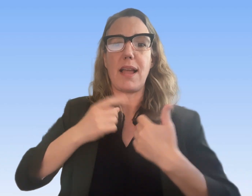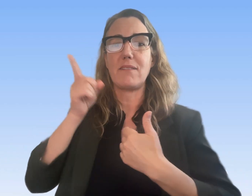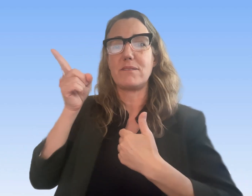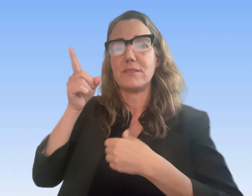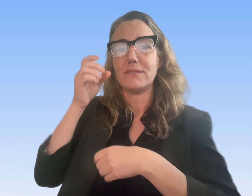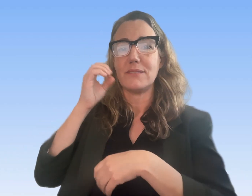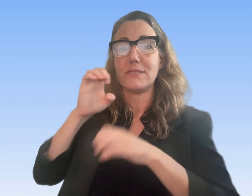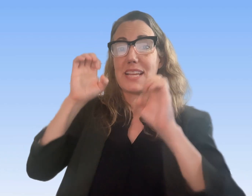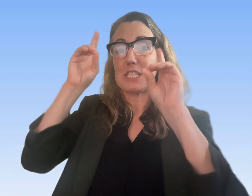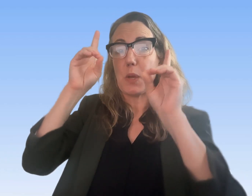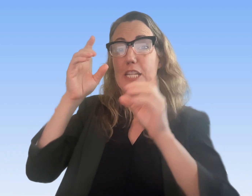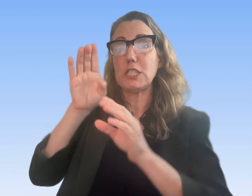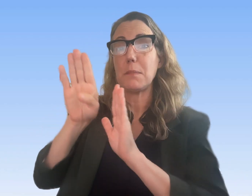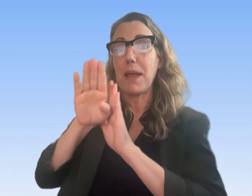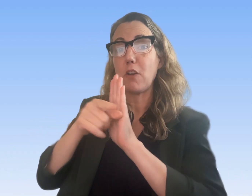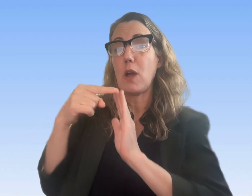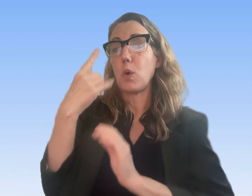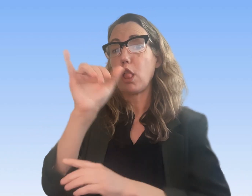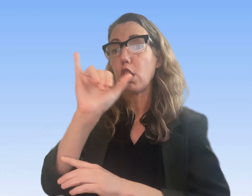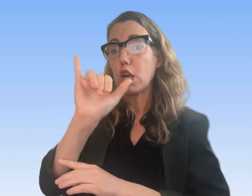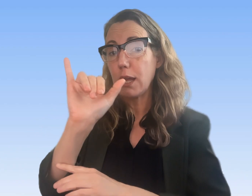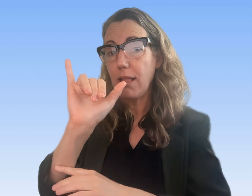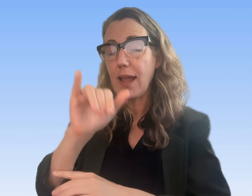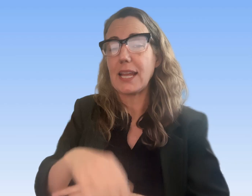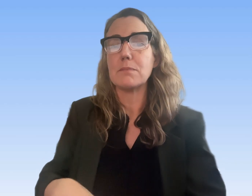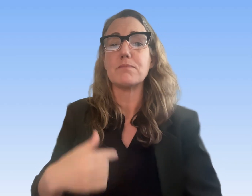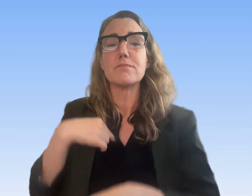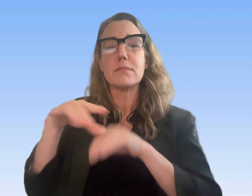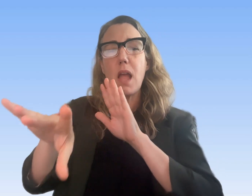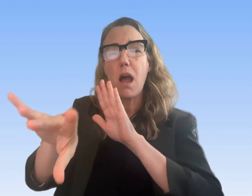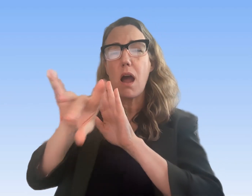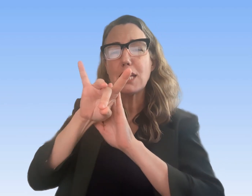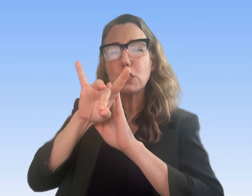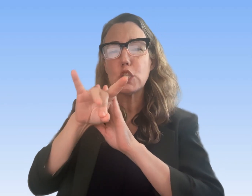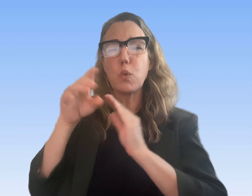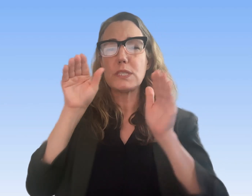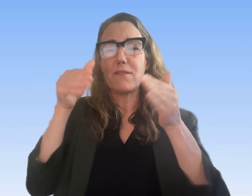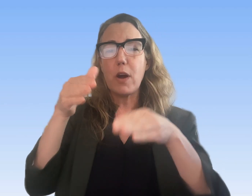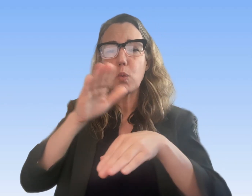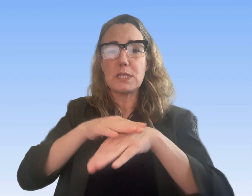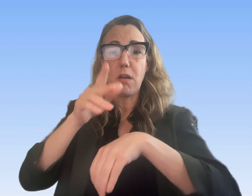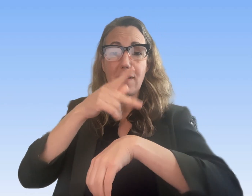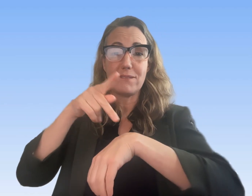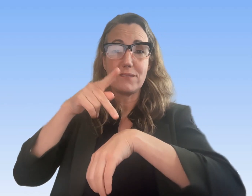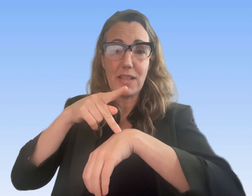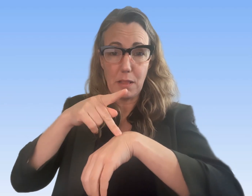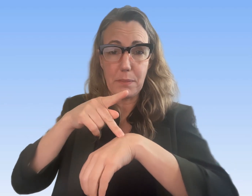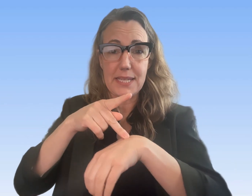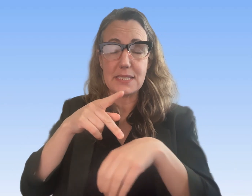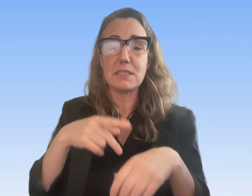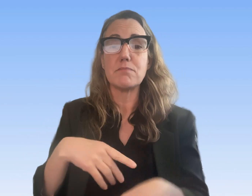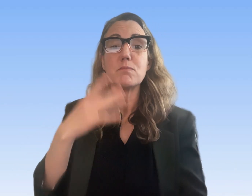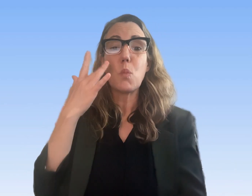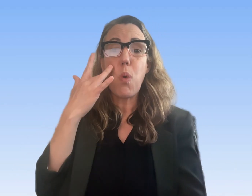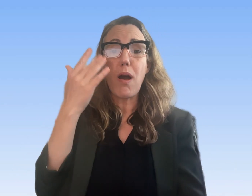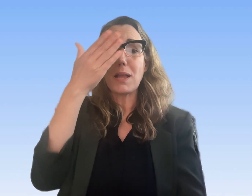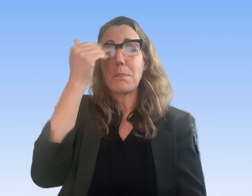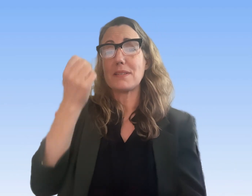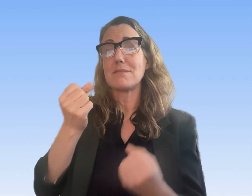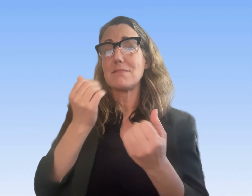life education background look like. I chose to focus on the Philippines. Why? Because